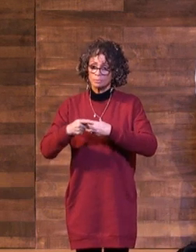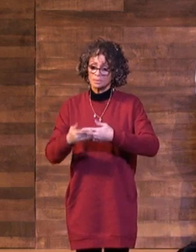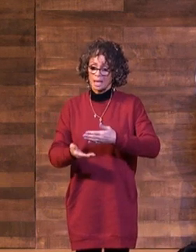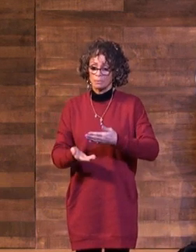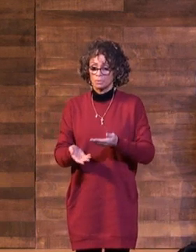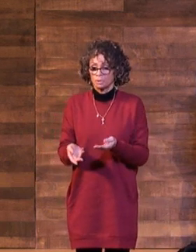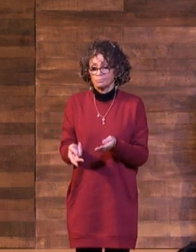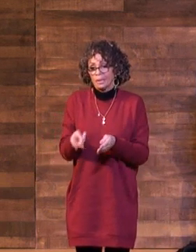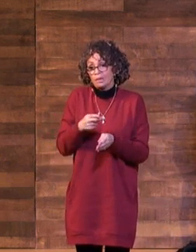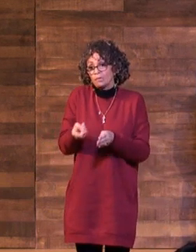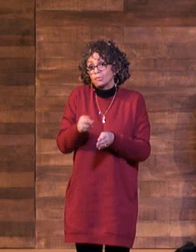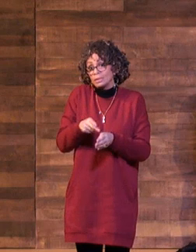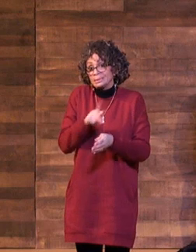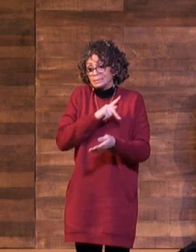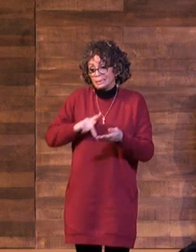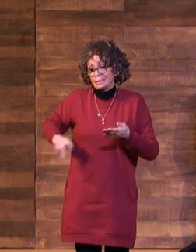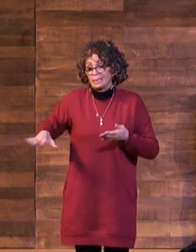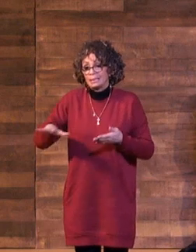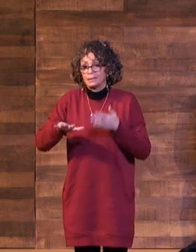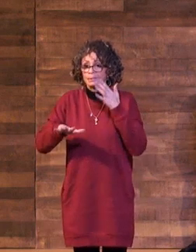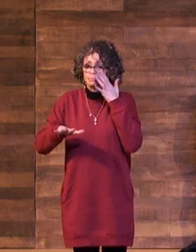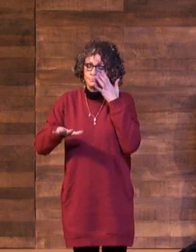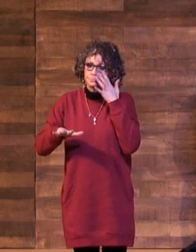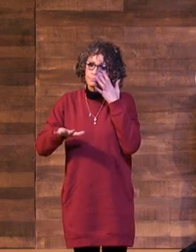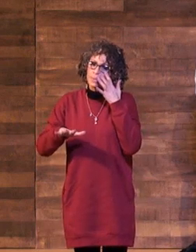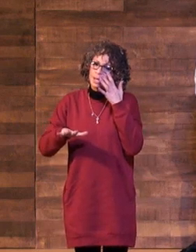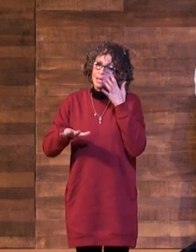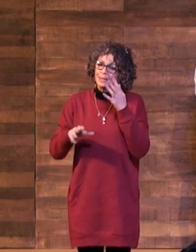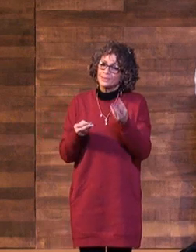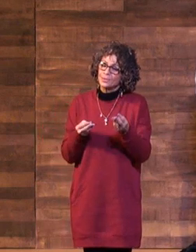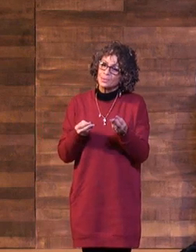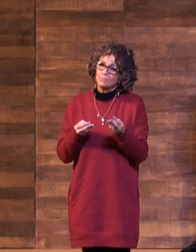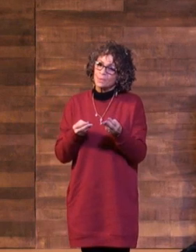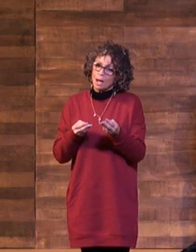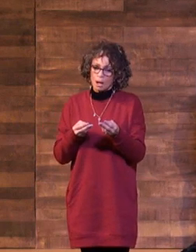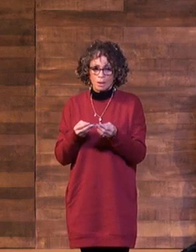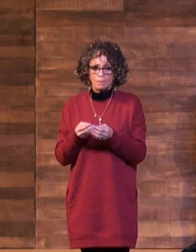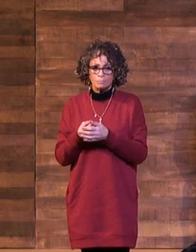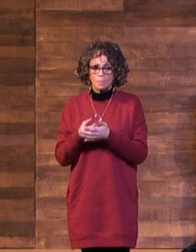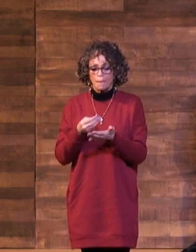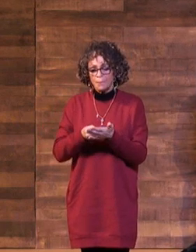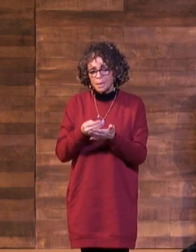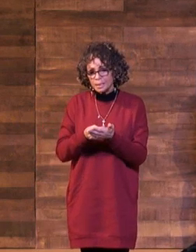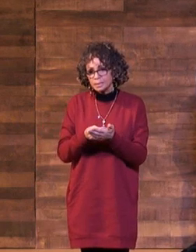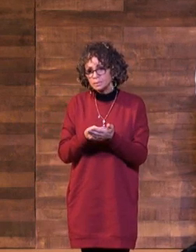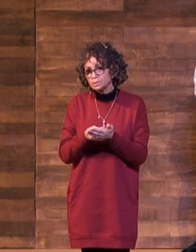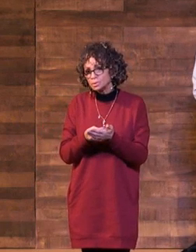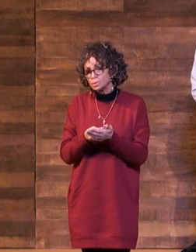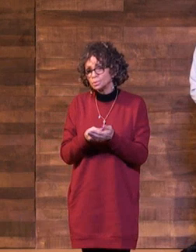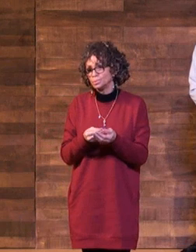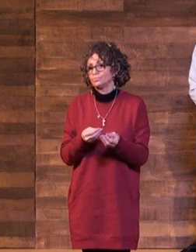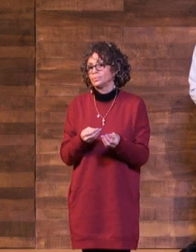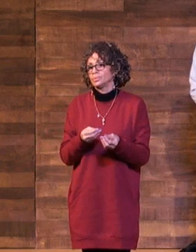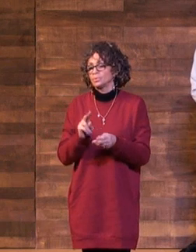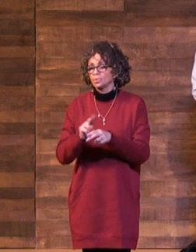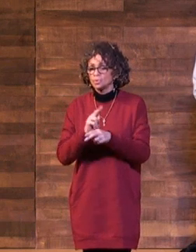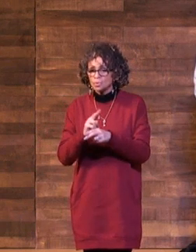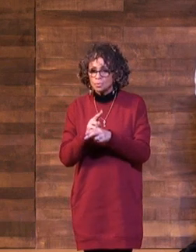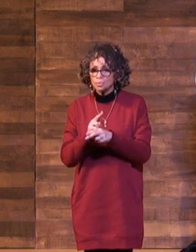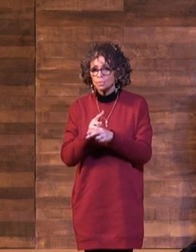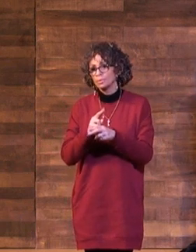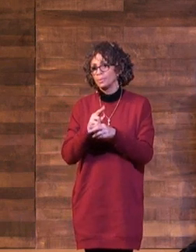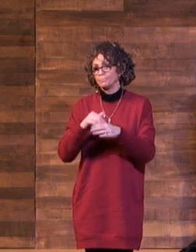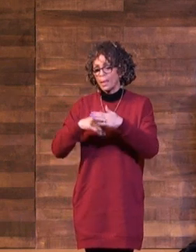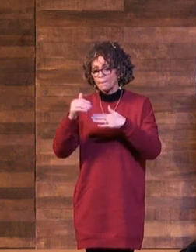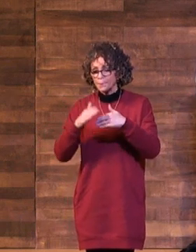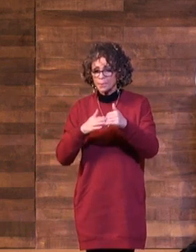Our coordination ministry that focuses on the building and systems will continue to support our other ministries. As